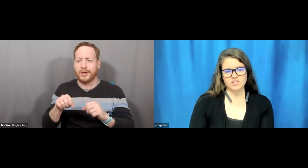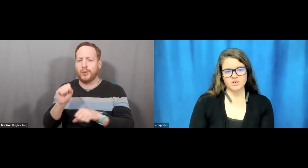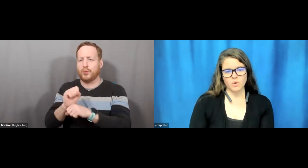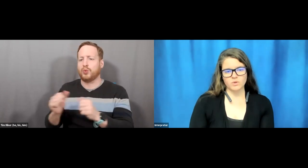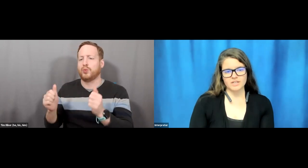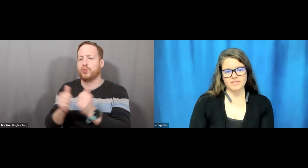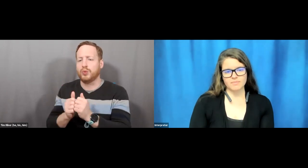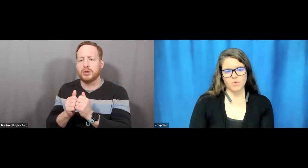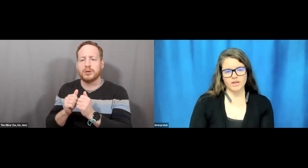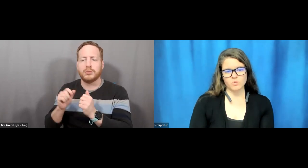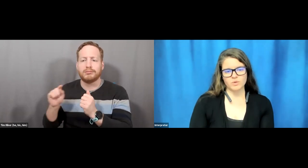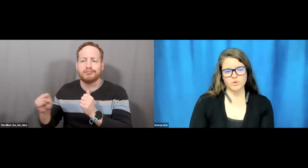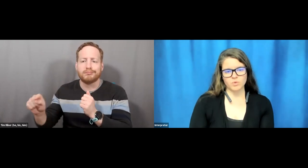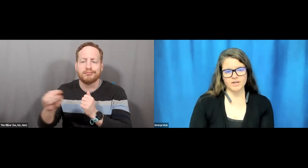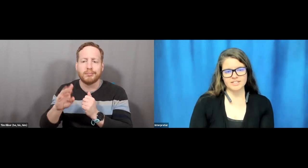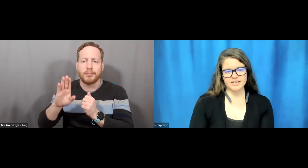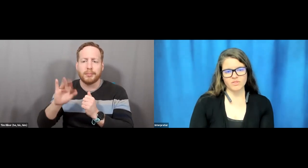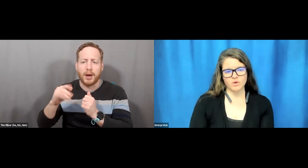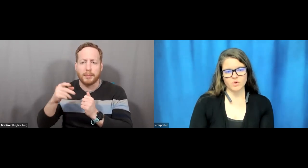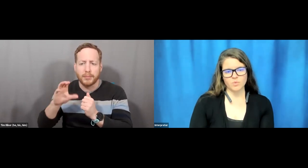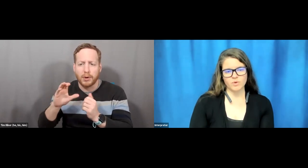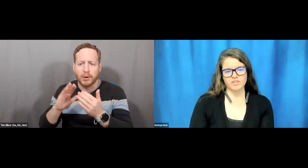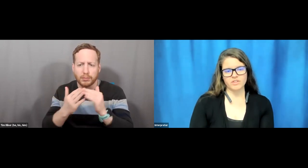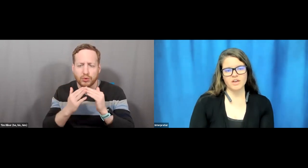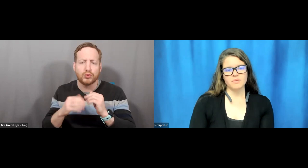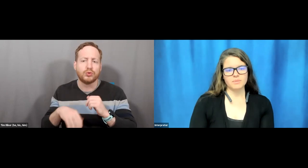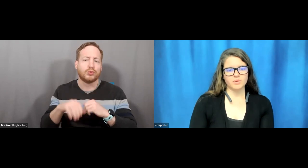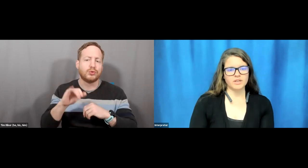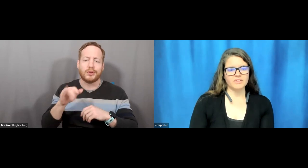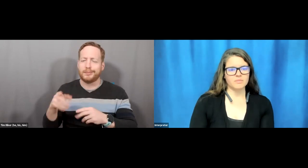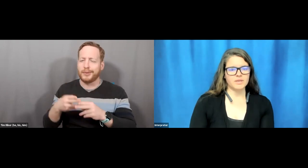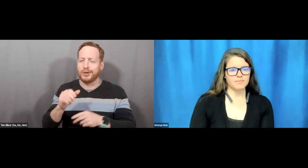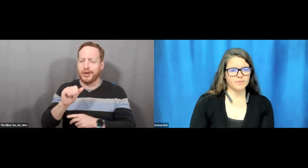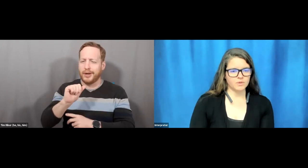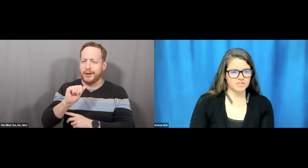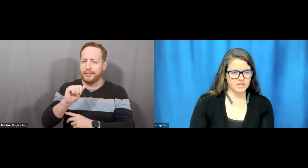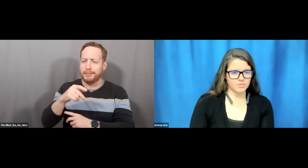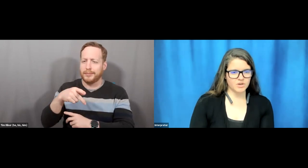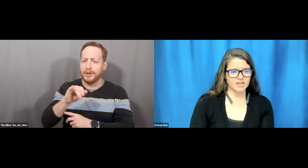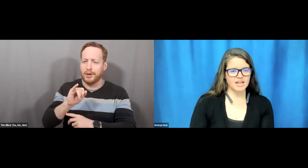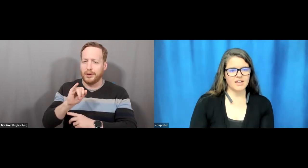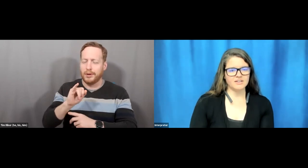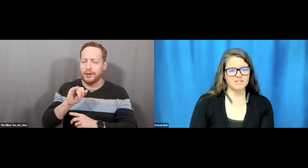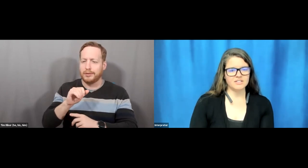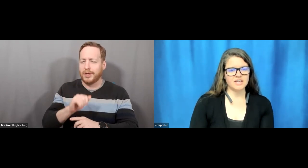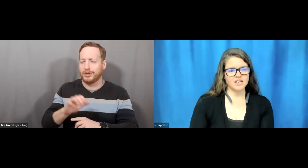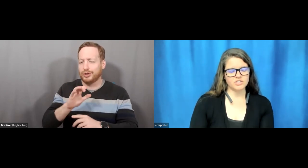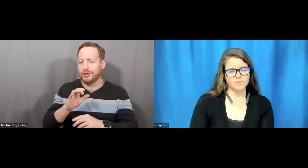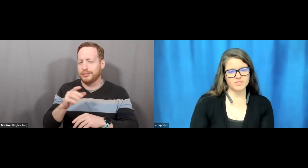and goals at that point, we would work together with people in the BIPOC community and the Asia